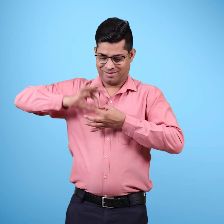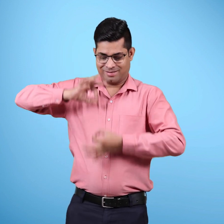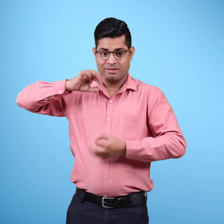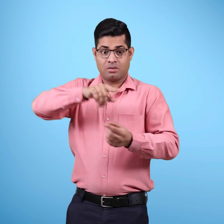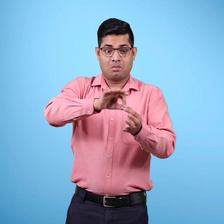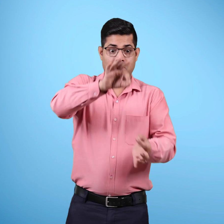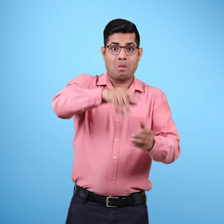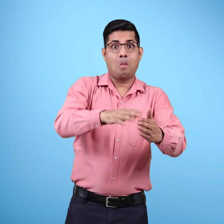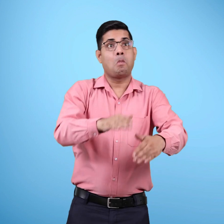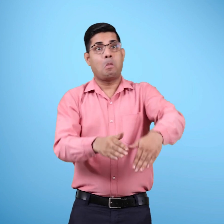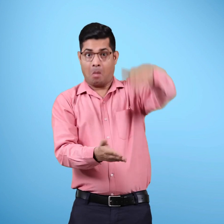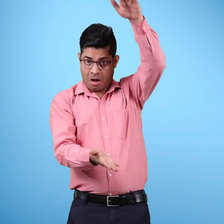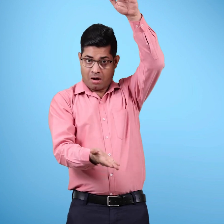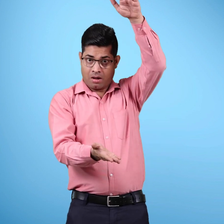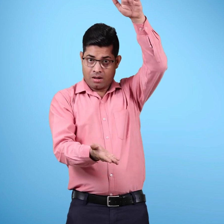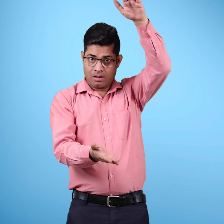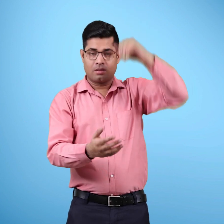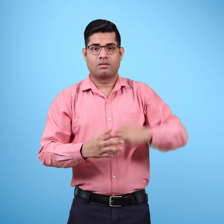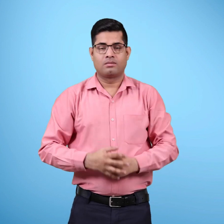Plants which are much taller than you.